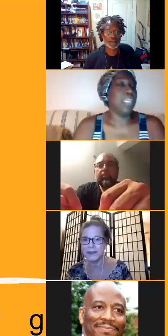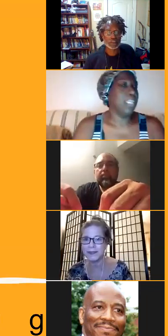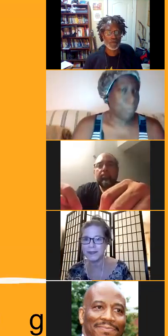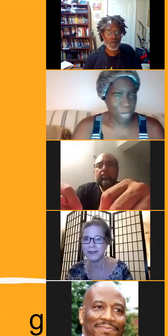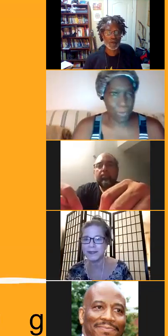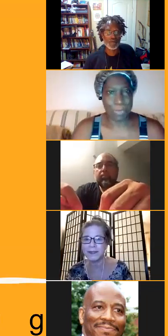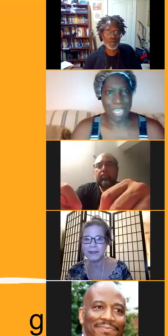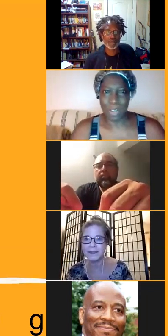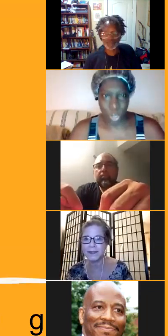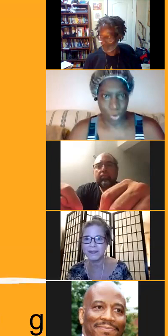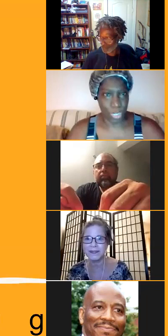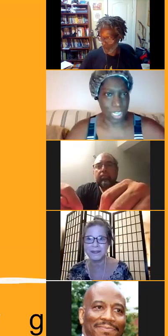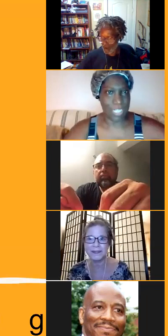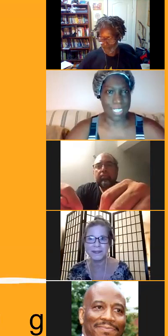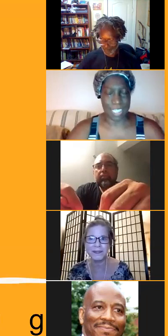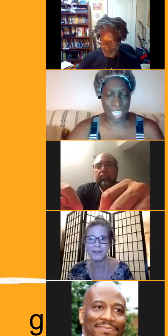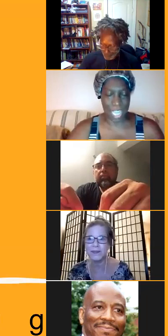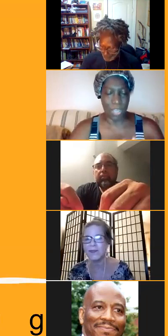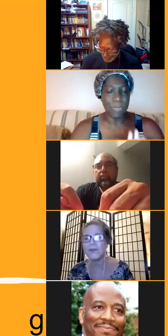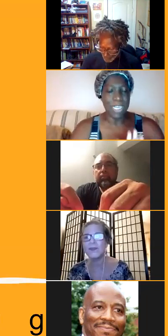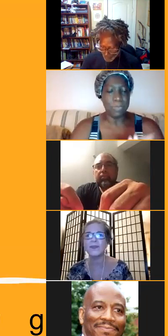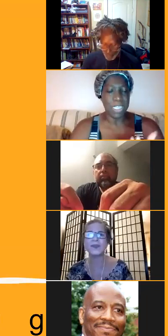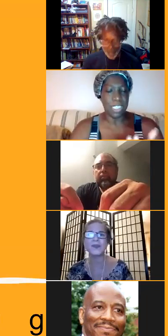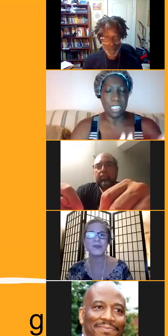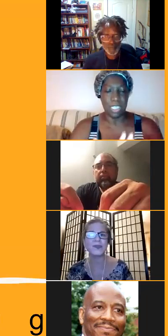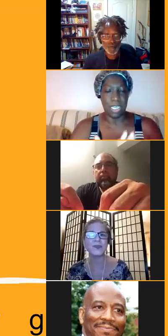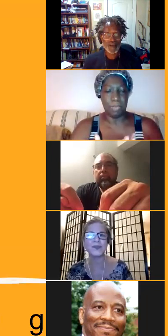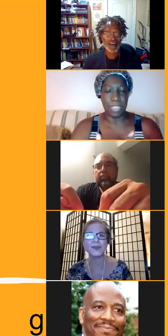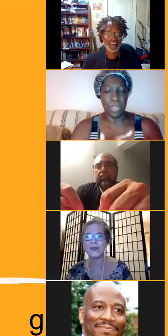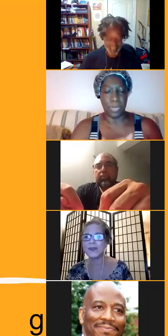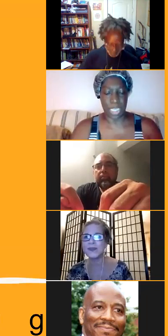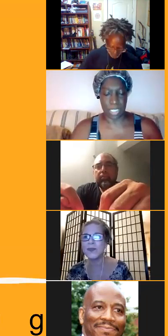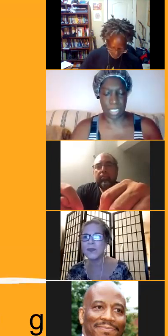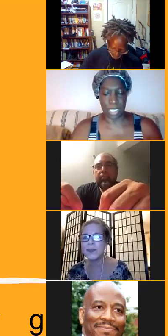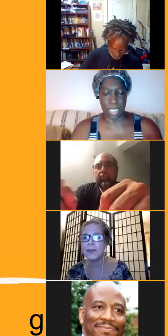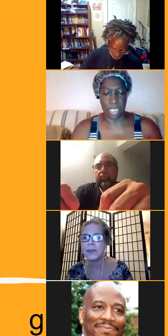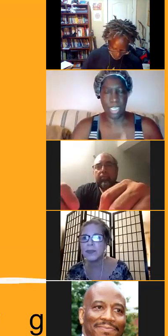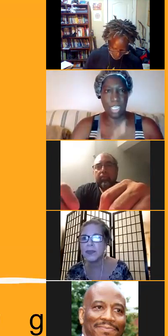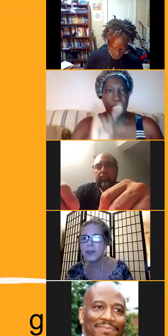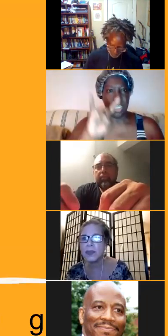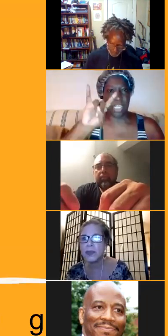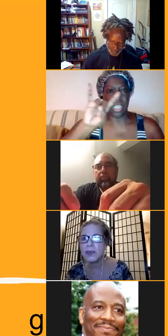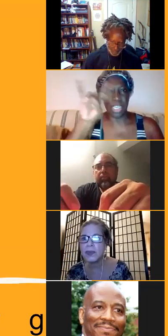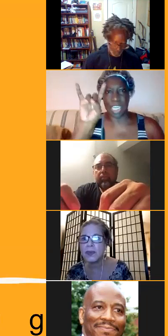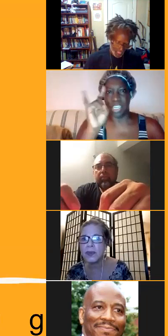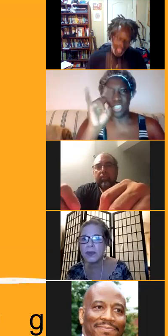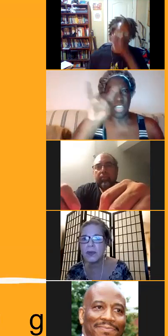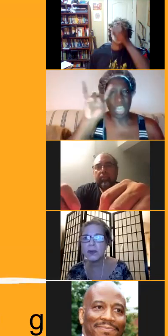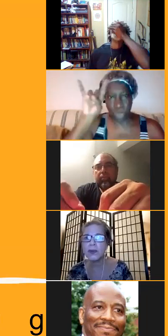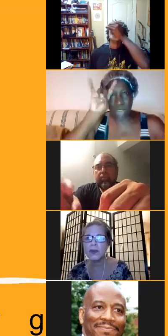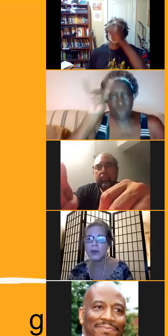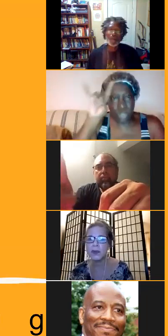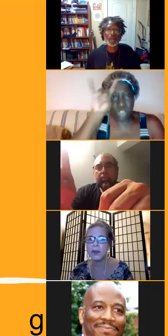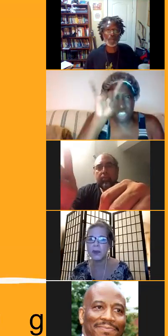All right, y'all bear with me on gold because I always mess this up. So it's like, you